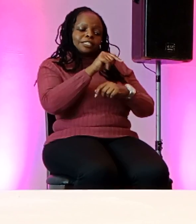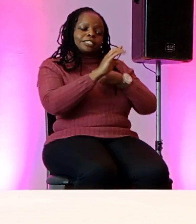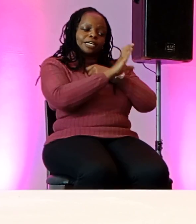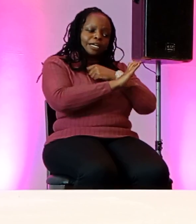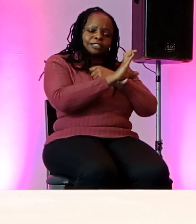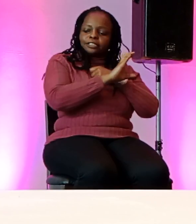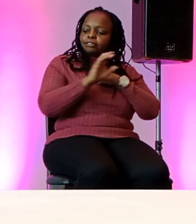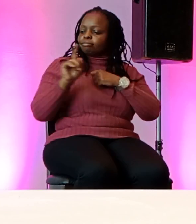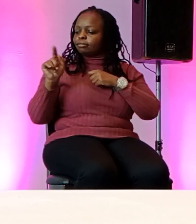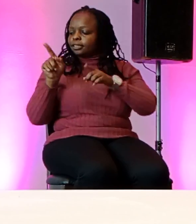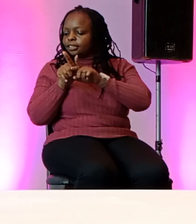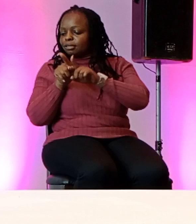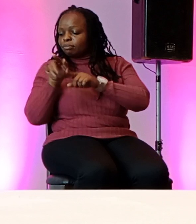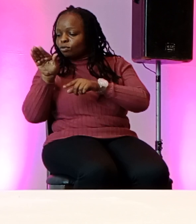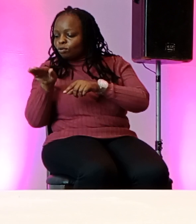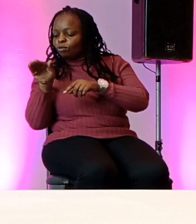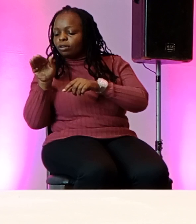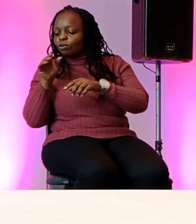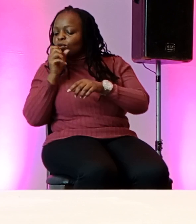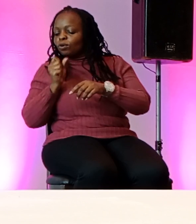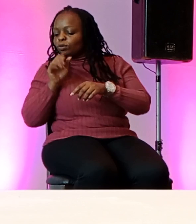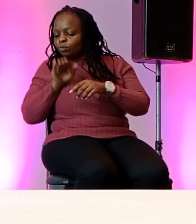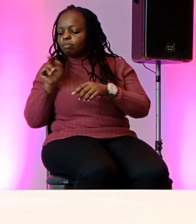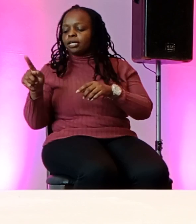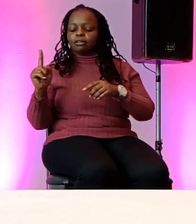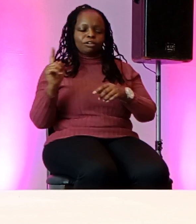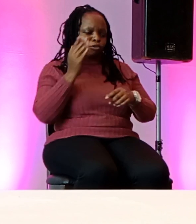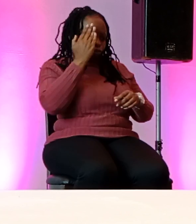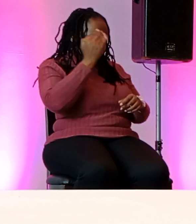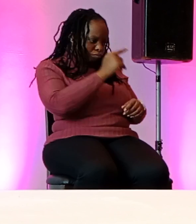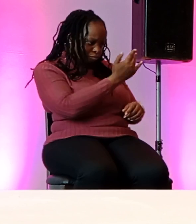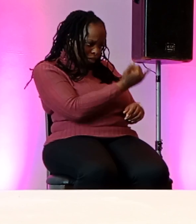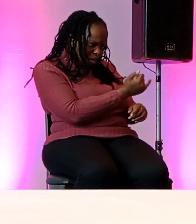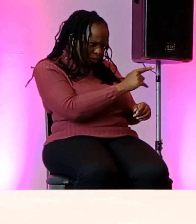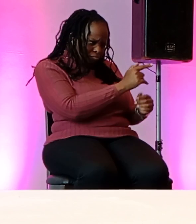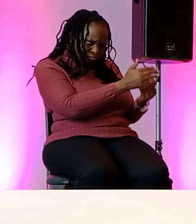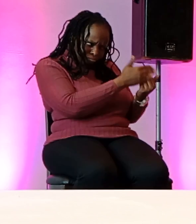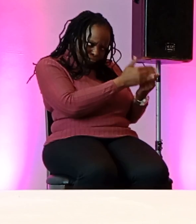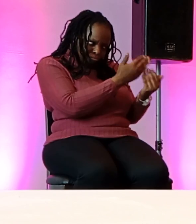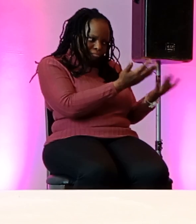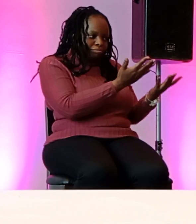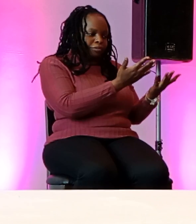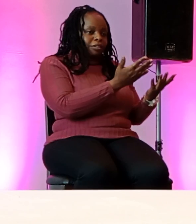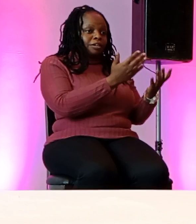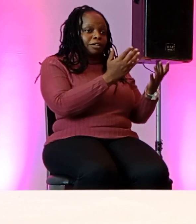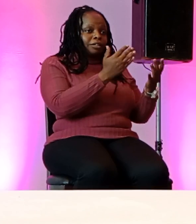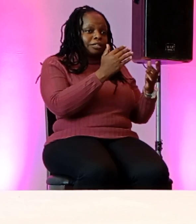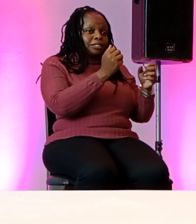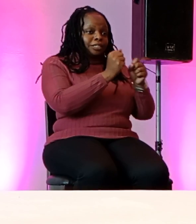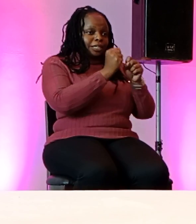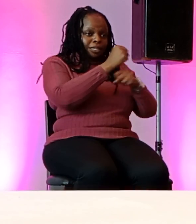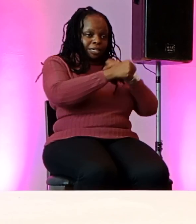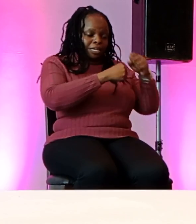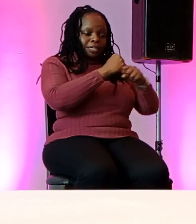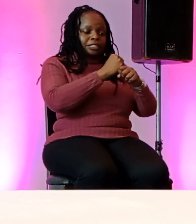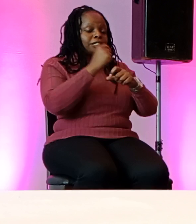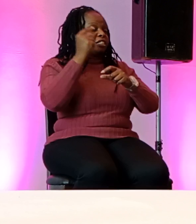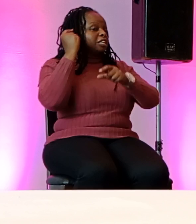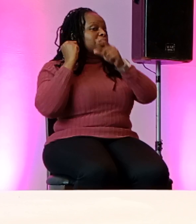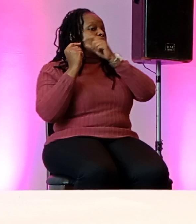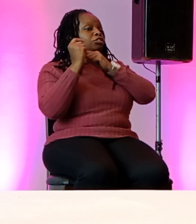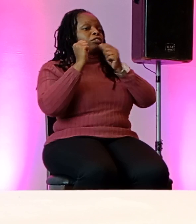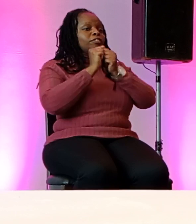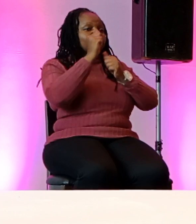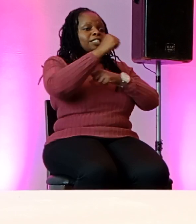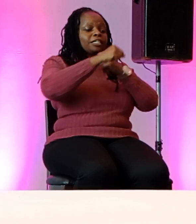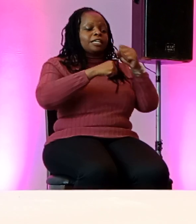locate her. Because you can imagine if we have a generation, 10 years, 15 years down the line, who are you passing the